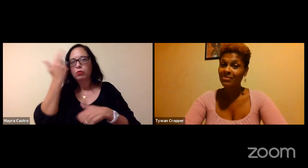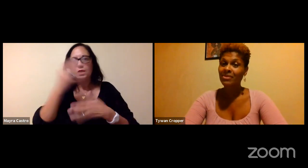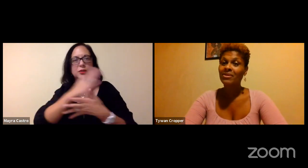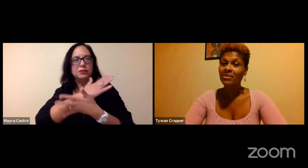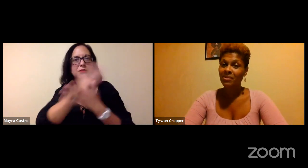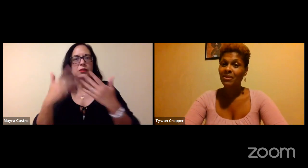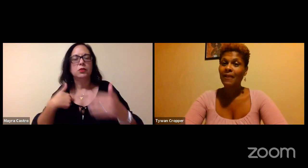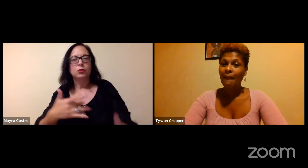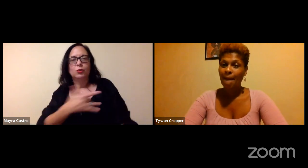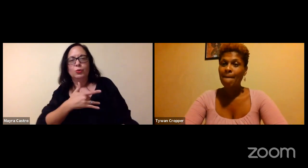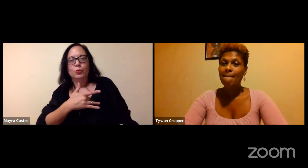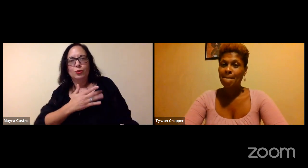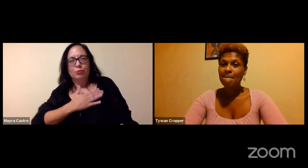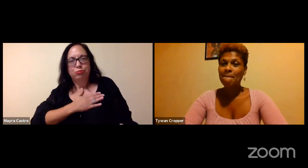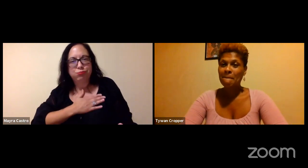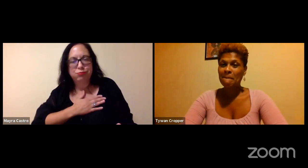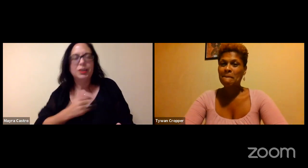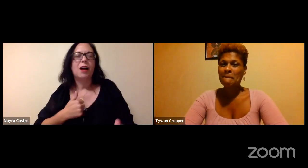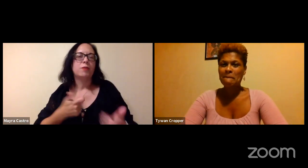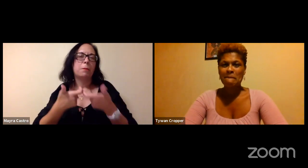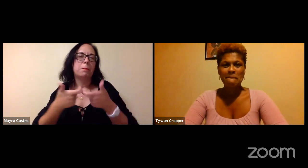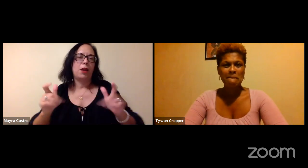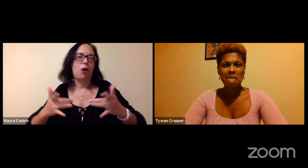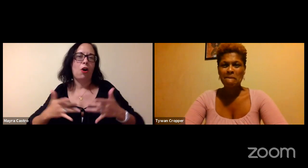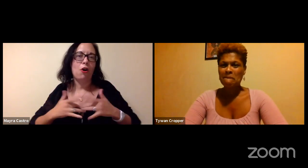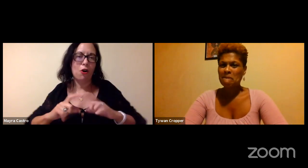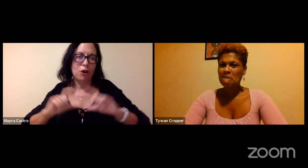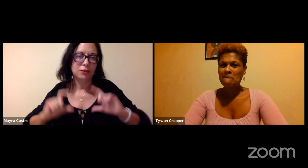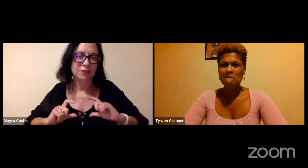language just like them. They weren't getting treated